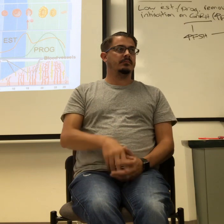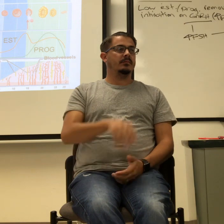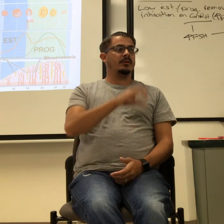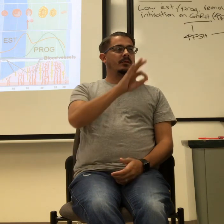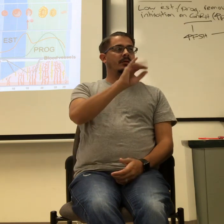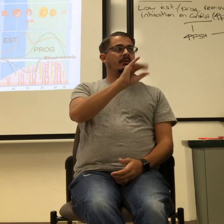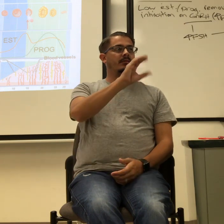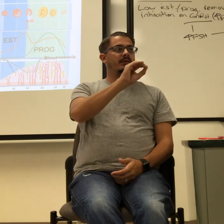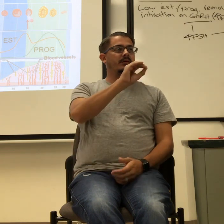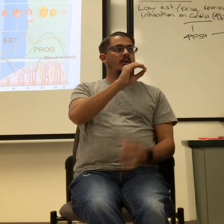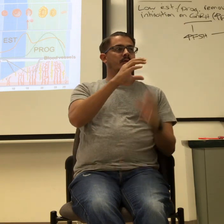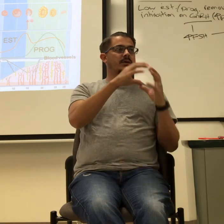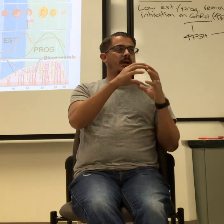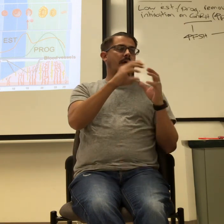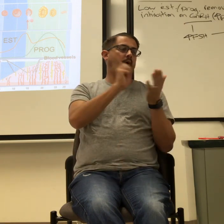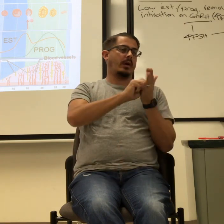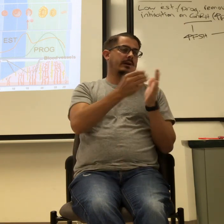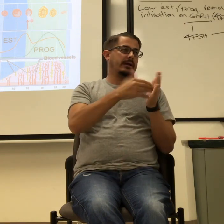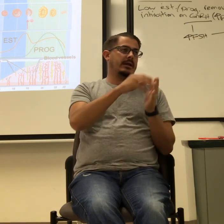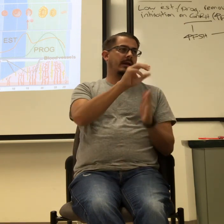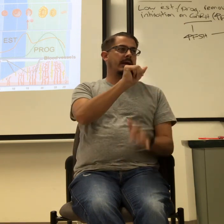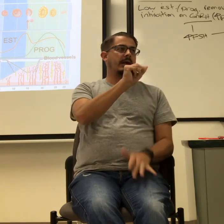I'll write it again, androstenedione.